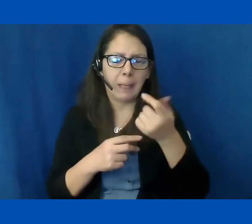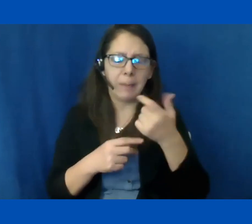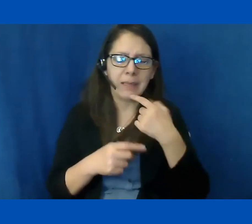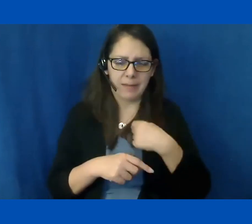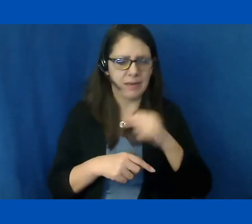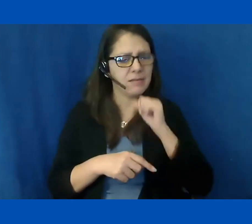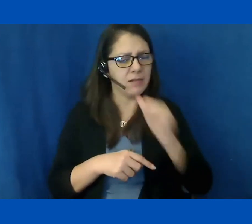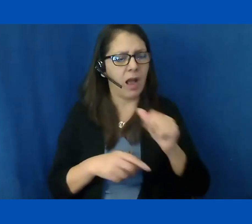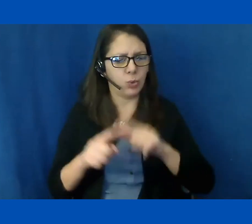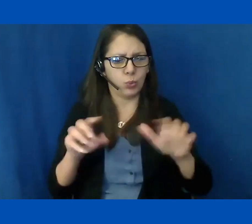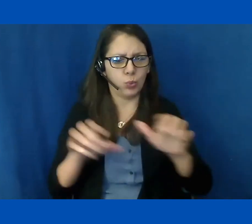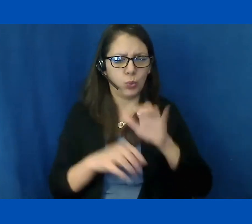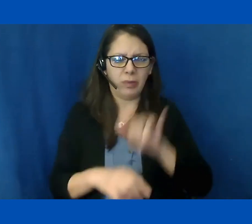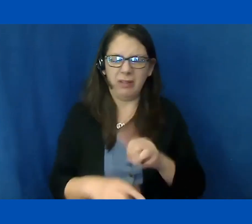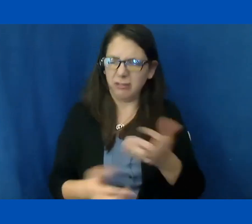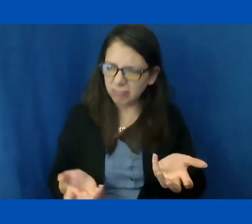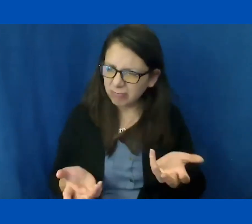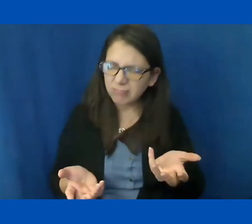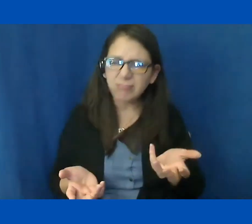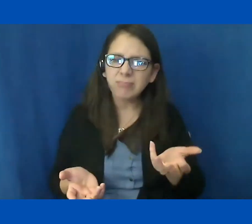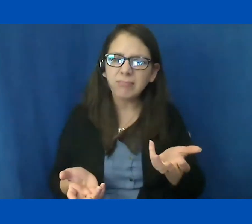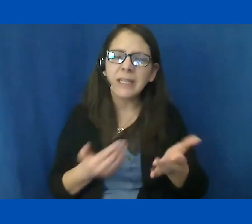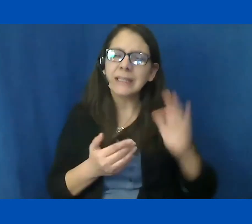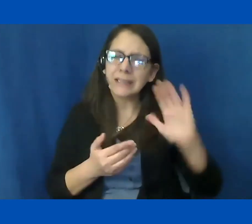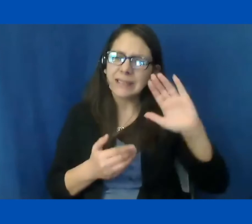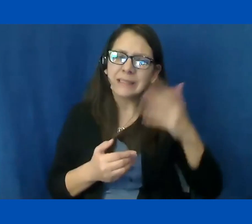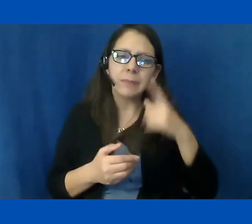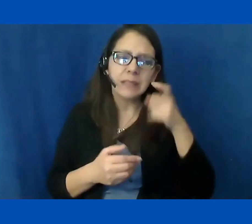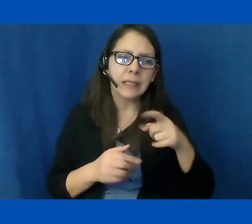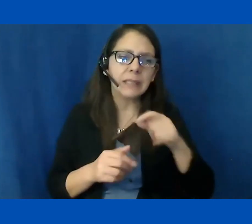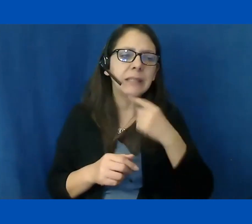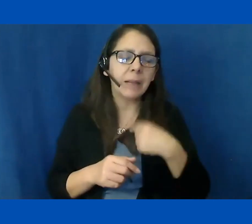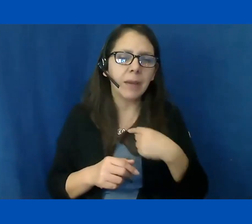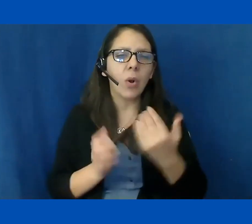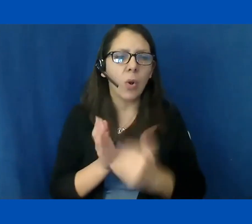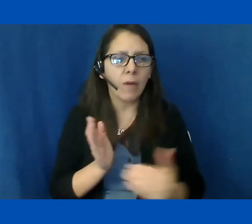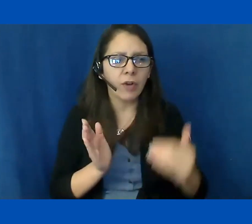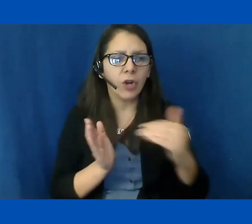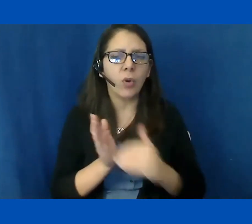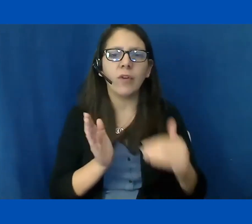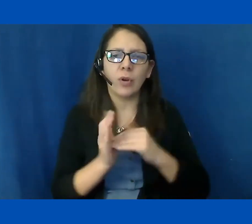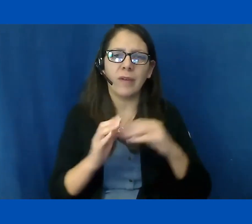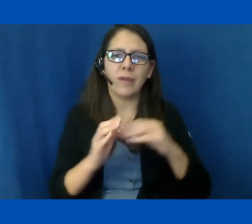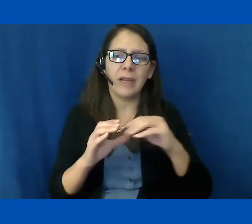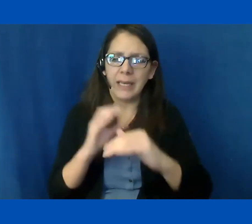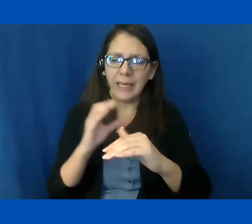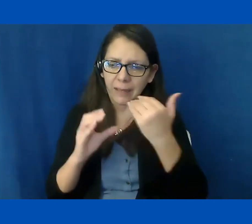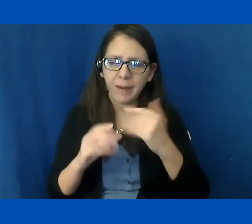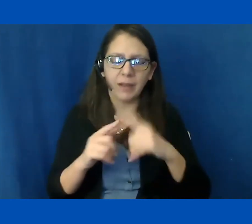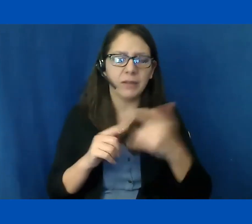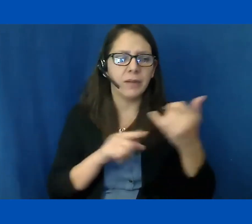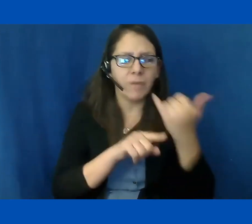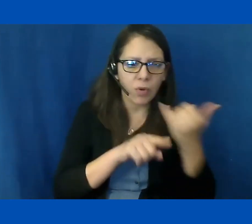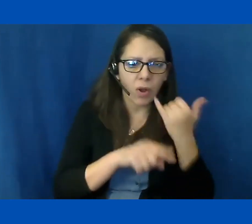what the reasoning was, but it almost seemed that way because they kept telling me that over and over again in emails and phone calls and Zoom meetings.